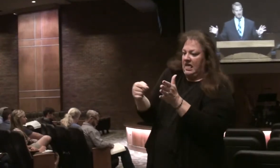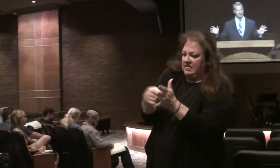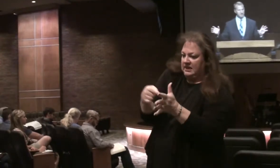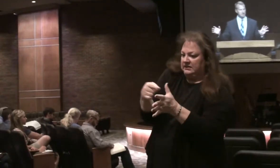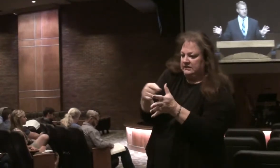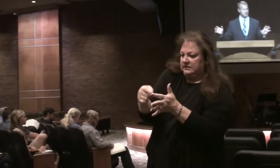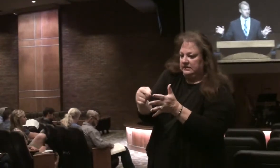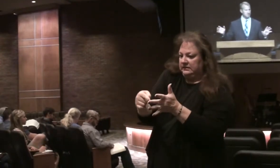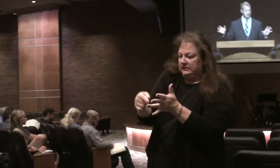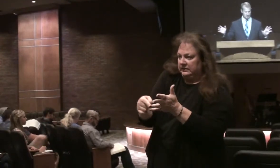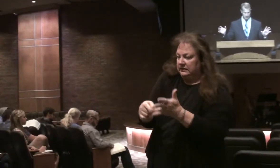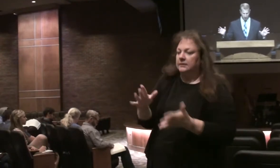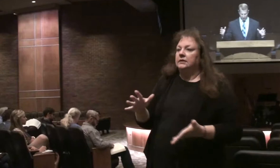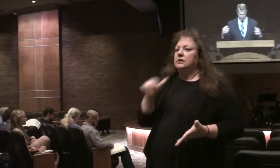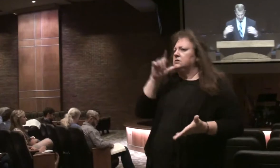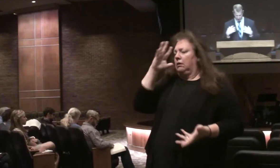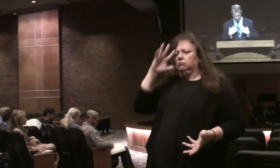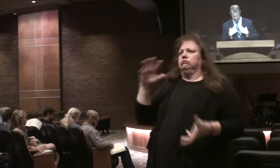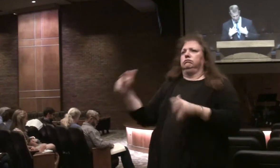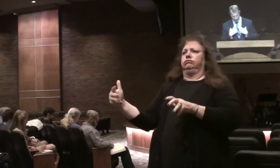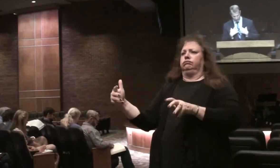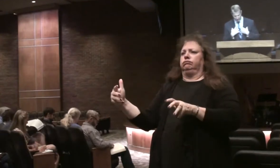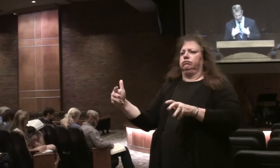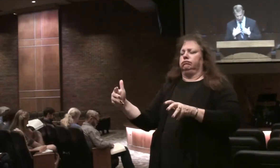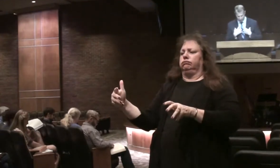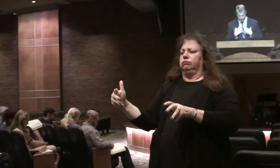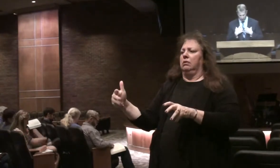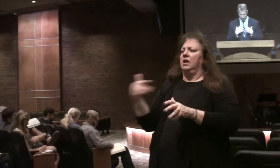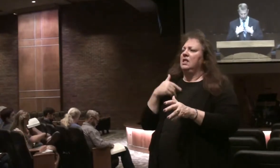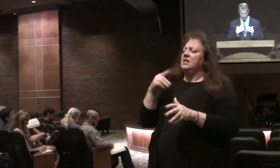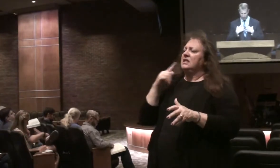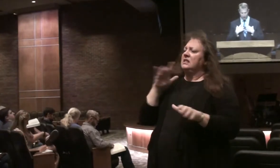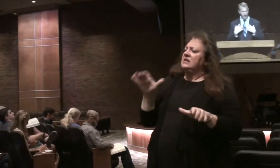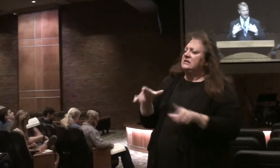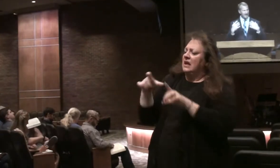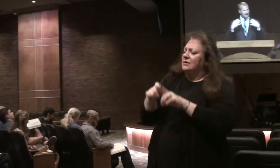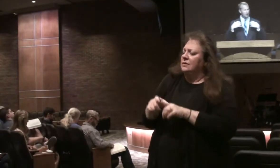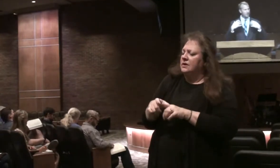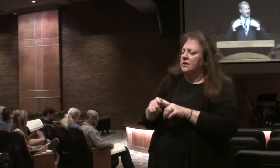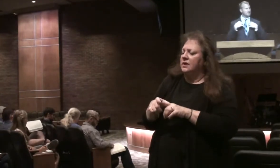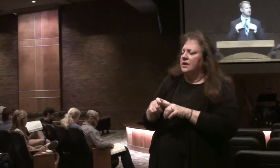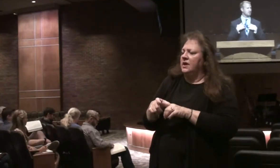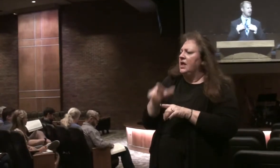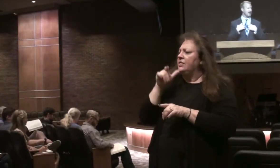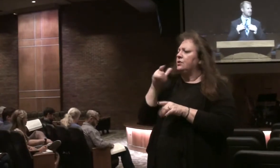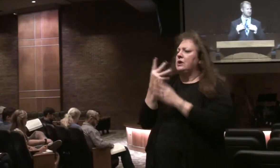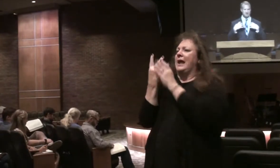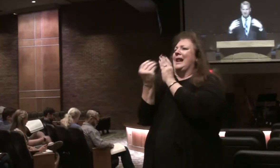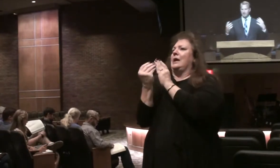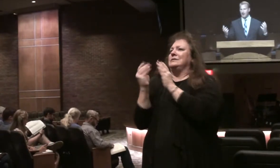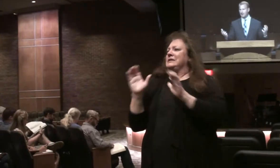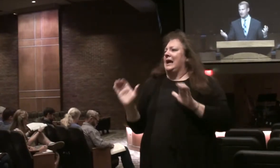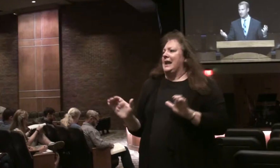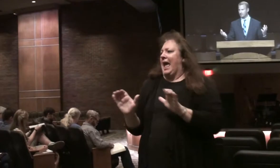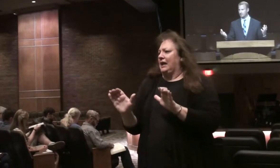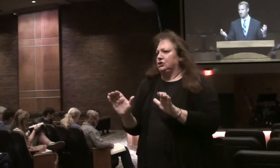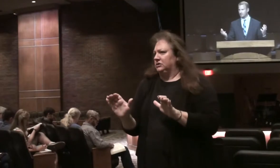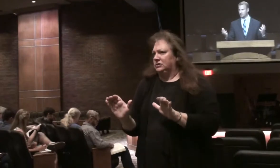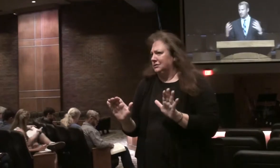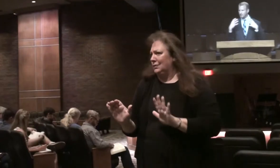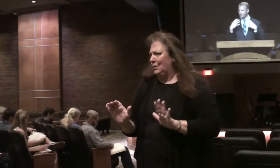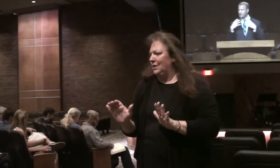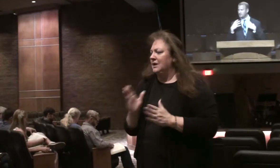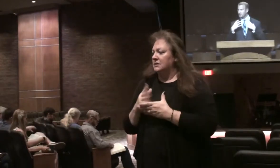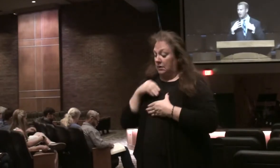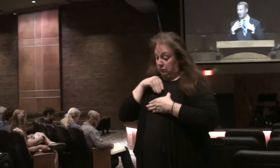Now, don't get confused. Now, all these things we're going to look at, all these verbs that we'll look through, they're not all external actions of the body.